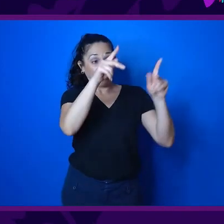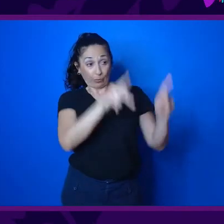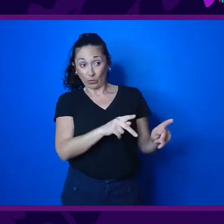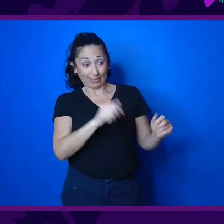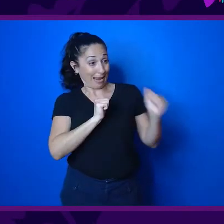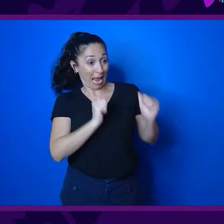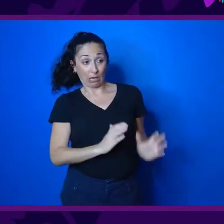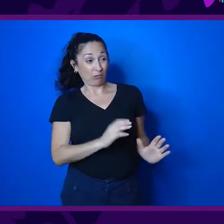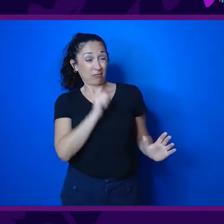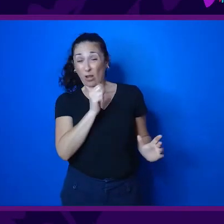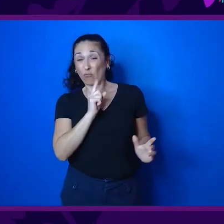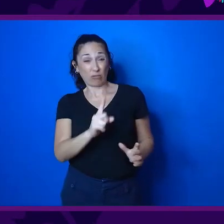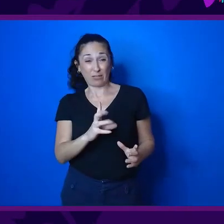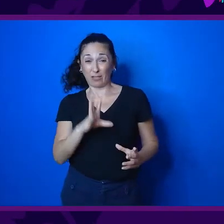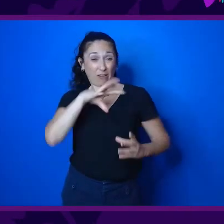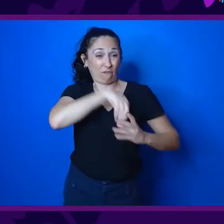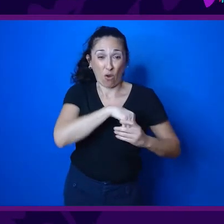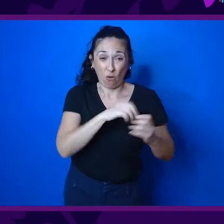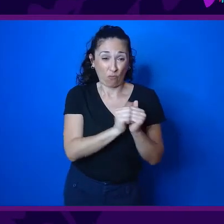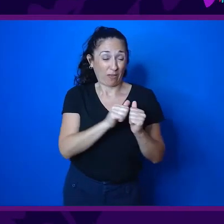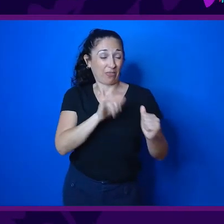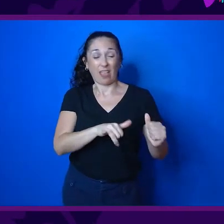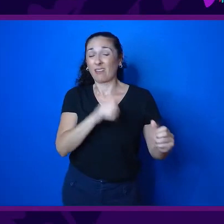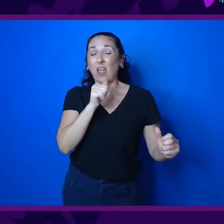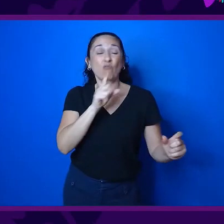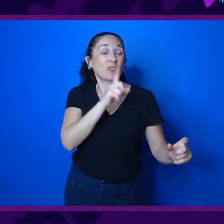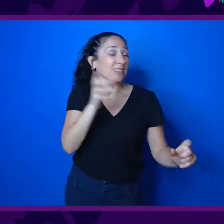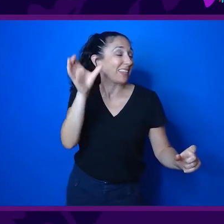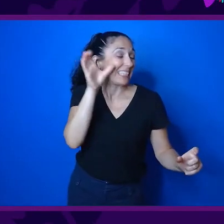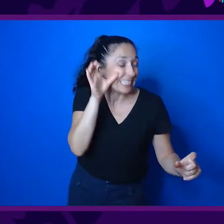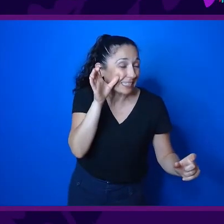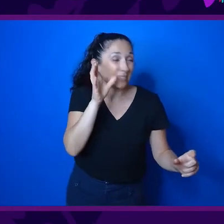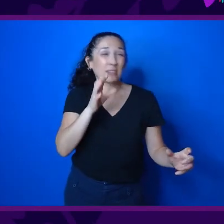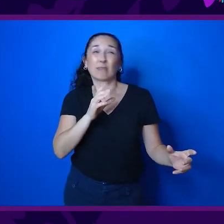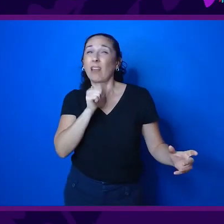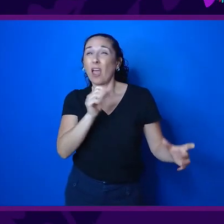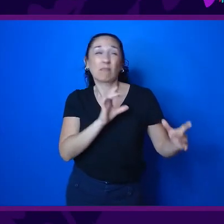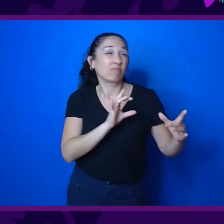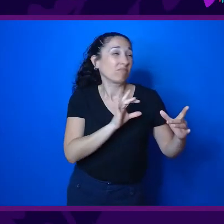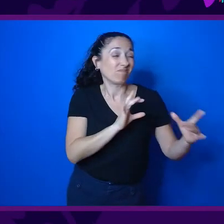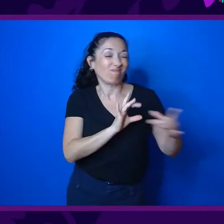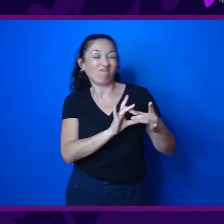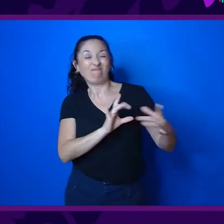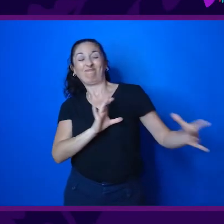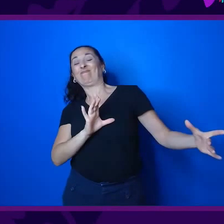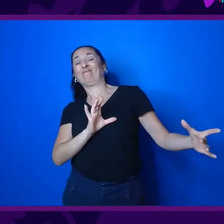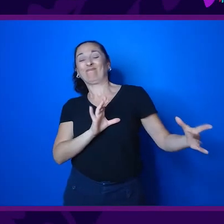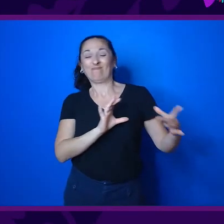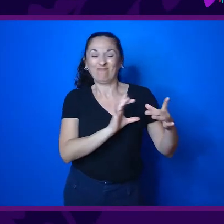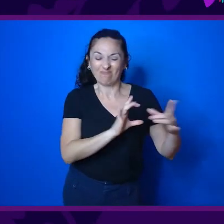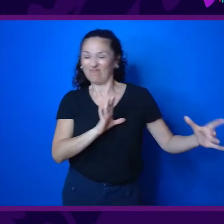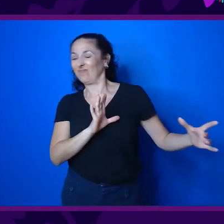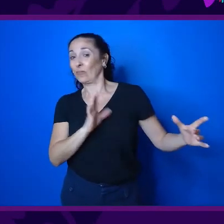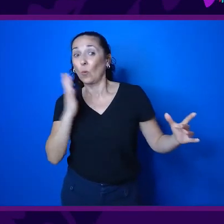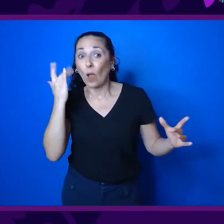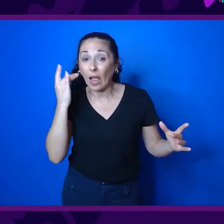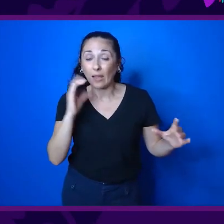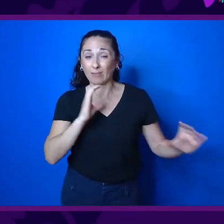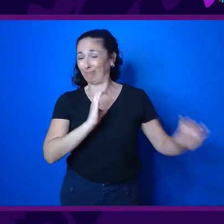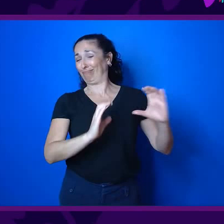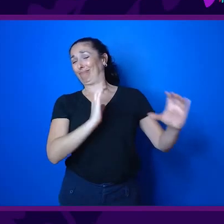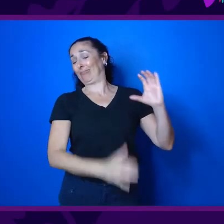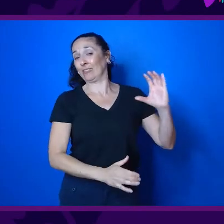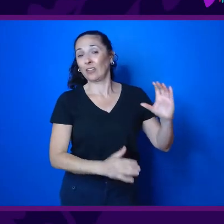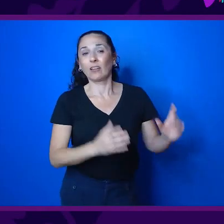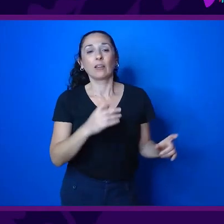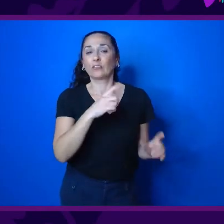not really believing it, not listening, and not really communicating, because it doesn't land. And Dolores, you do